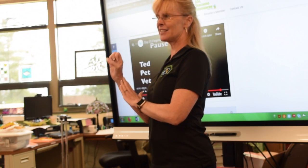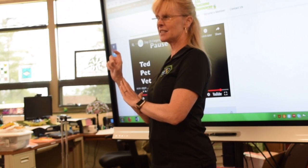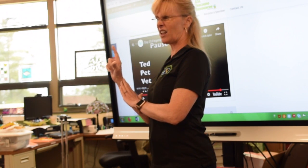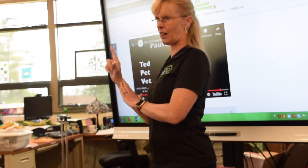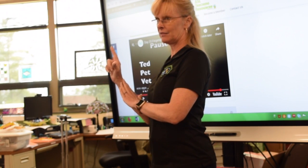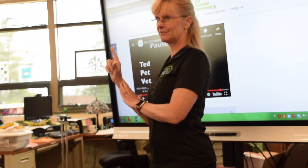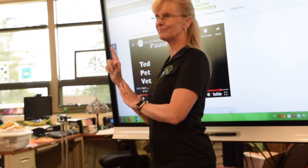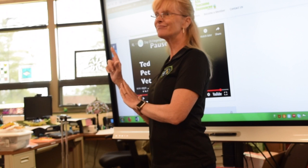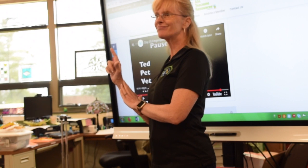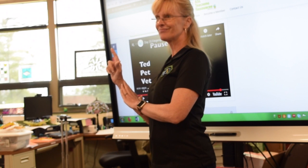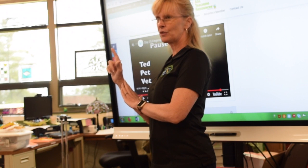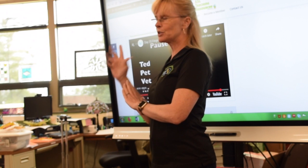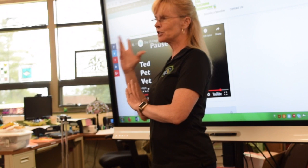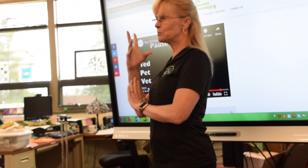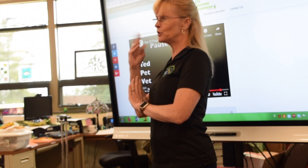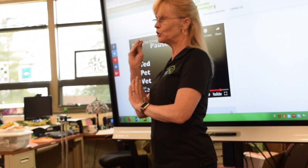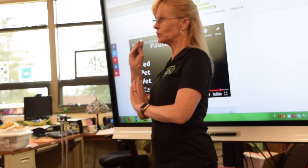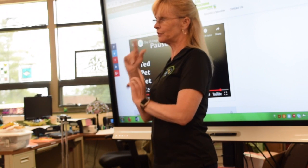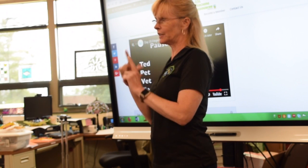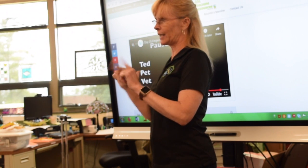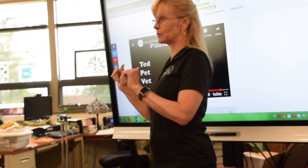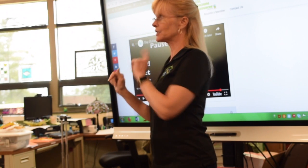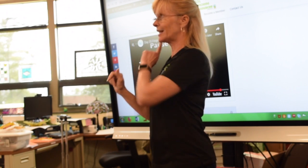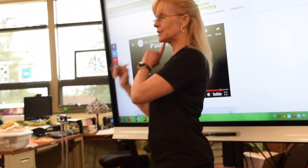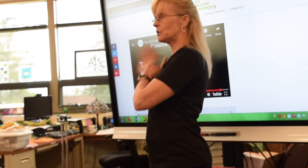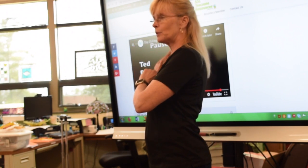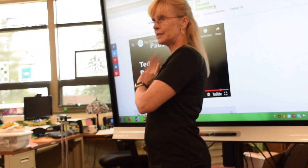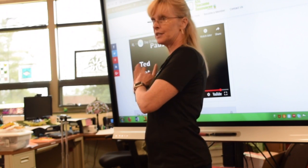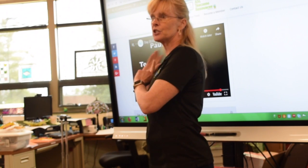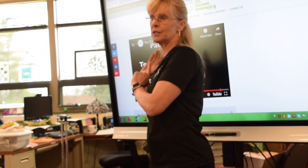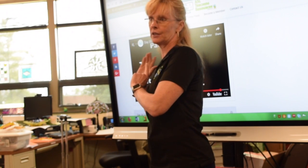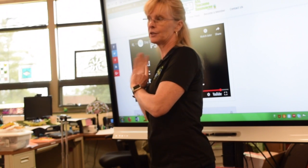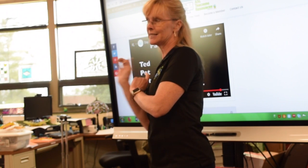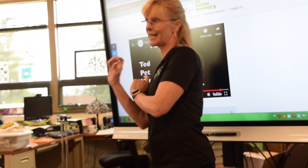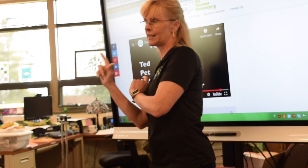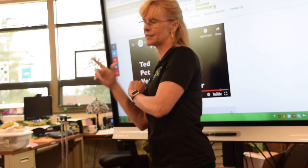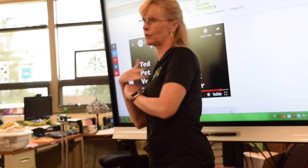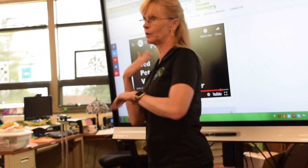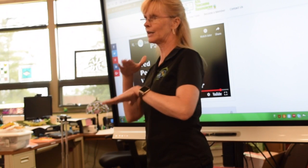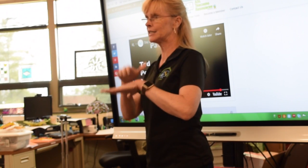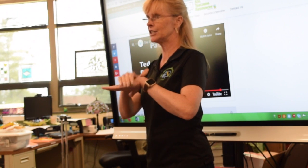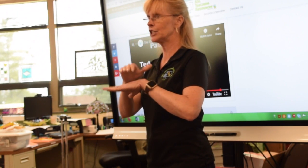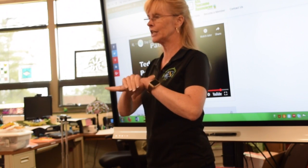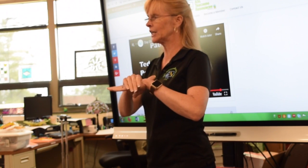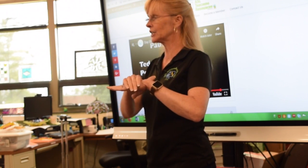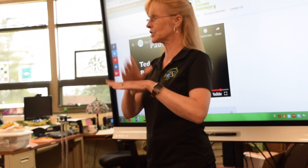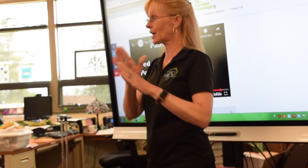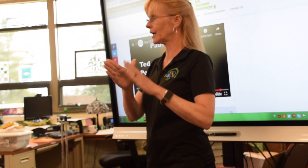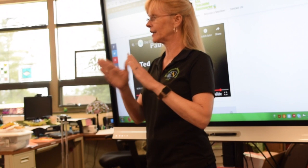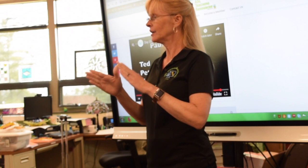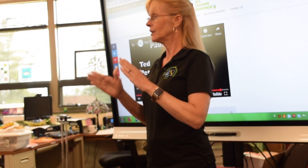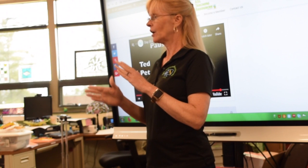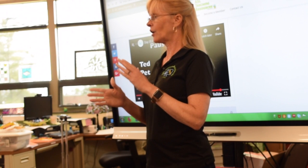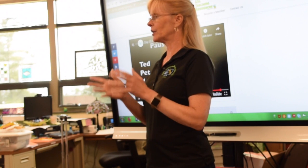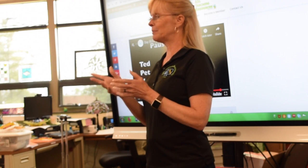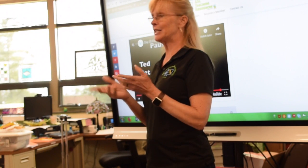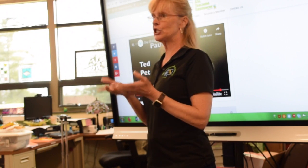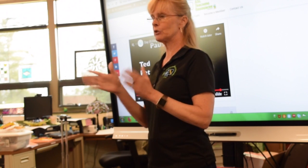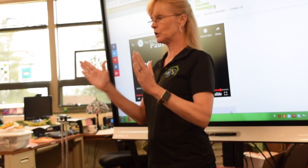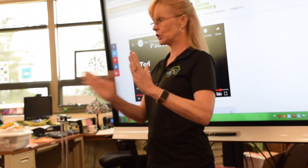ASL, which is a beautiful language, and that's what we teach in here is ASL. We're not teaching English sign or the pidgin, which is